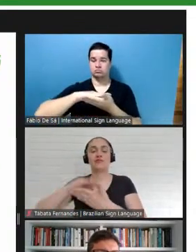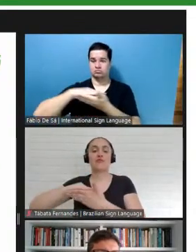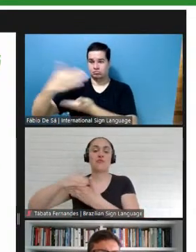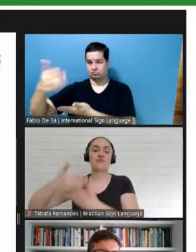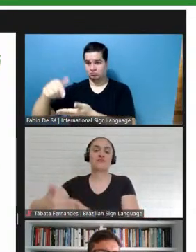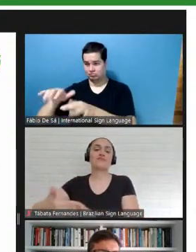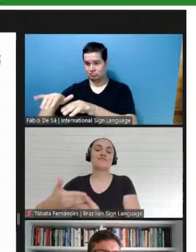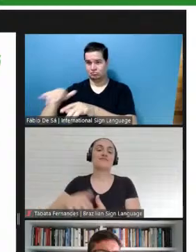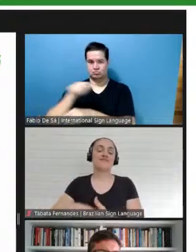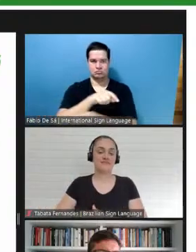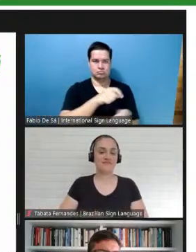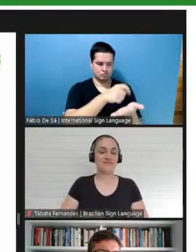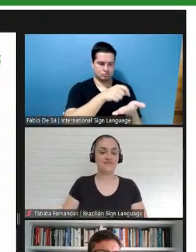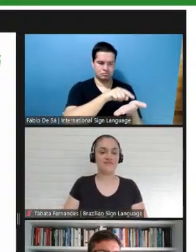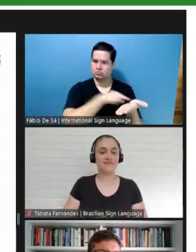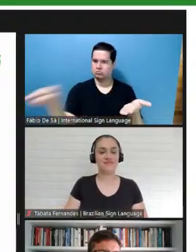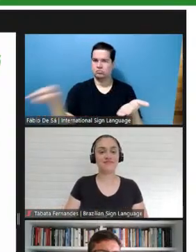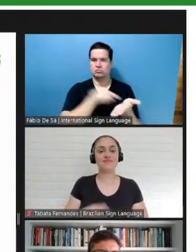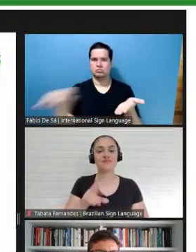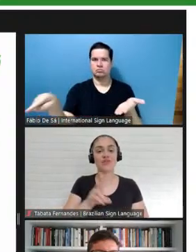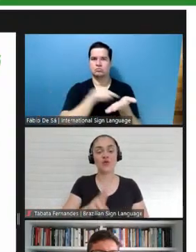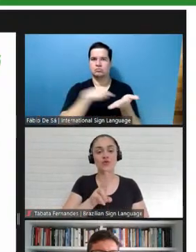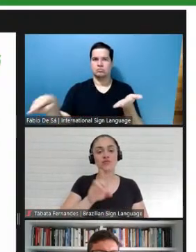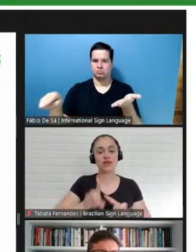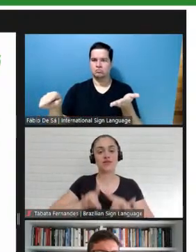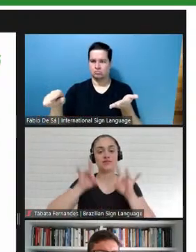extensively in Australia at the moment. So a reading